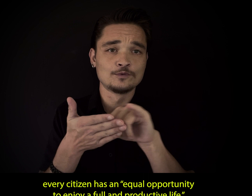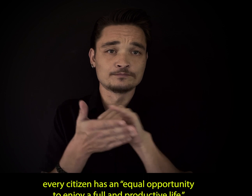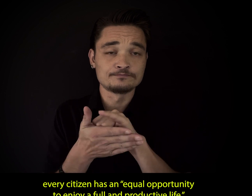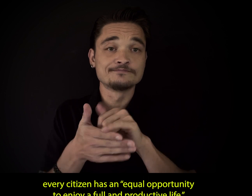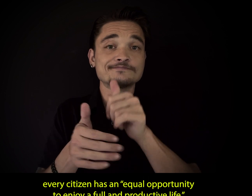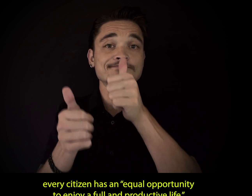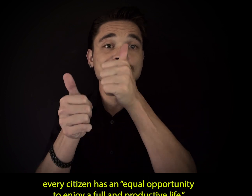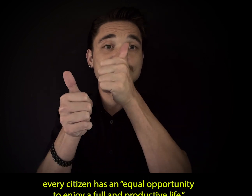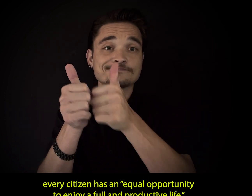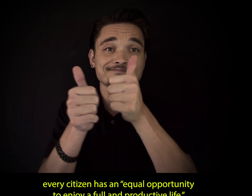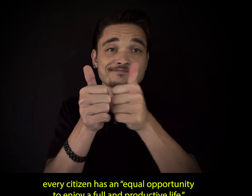life.